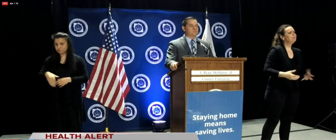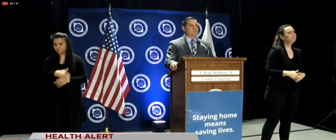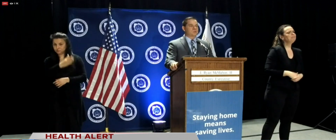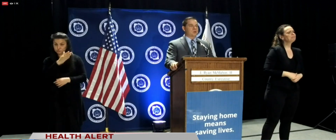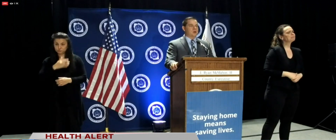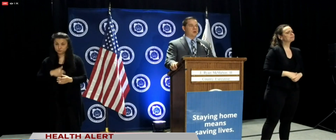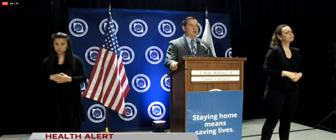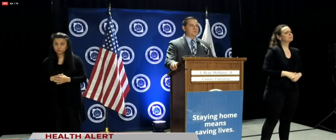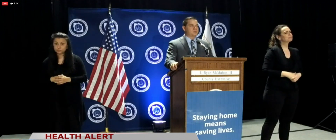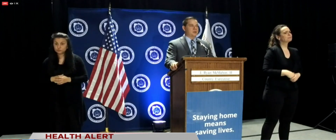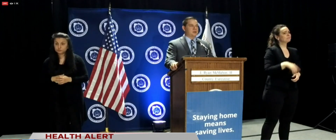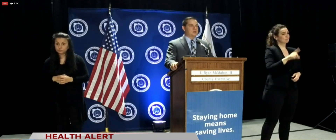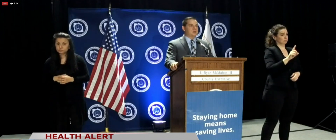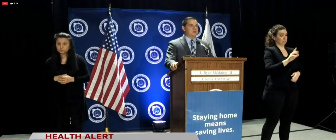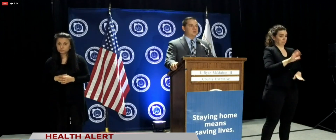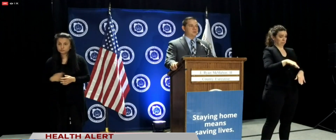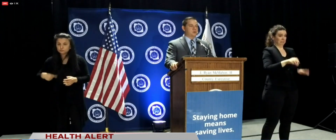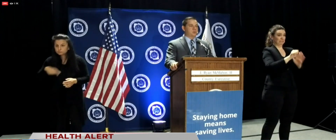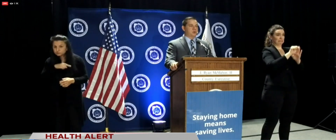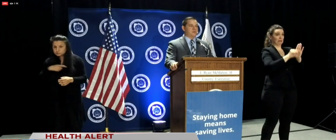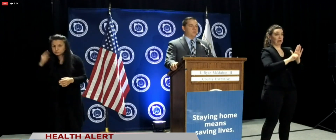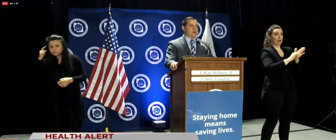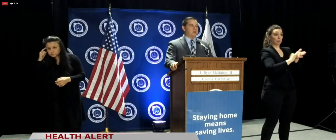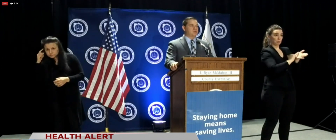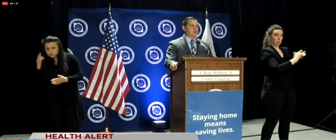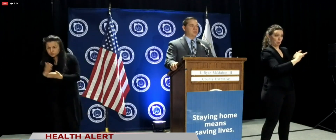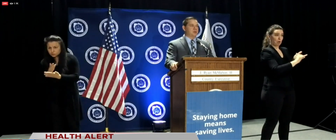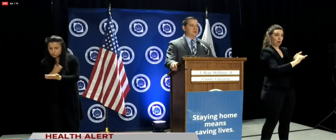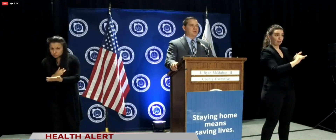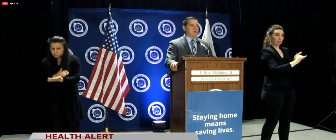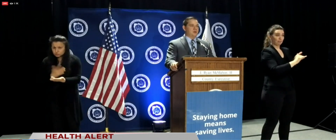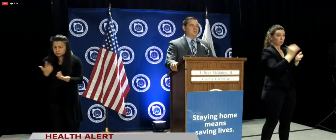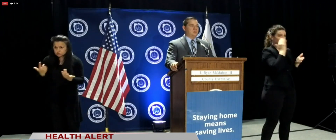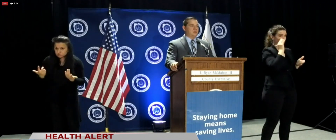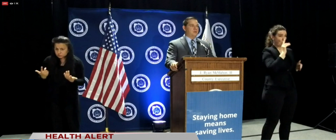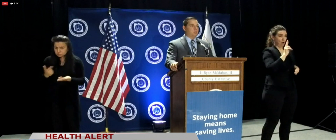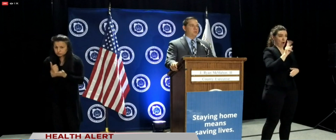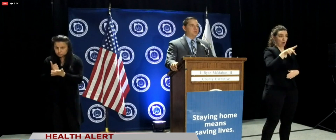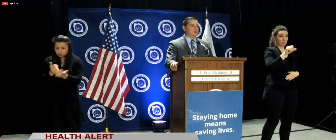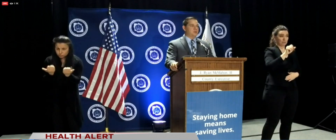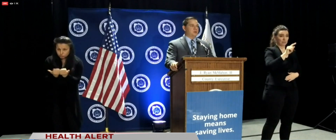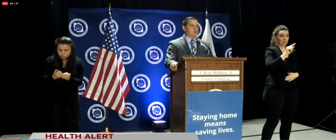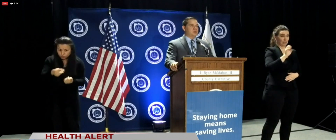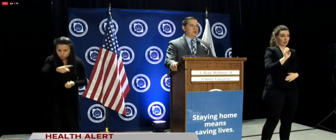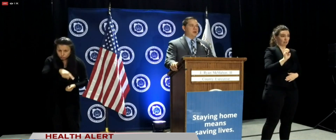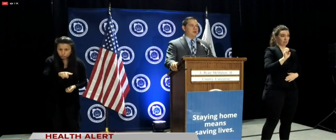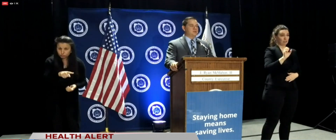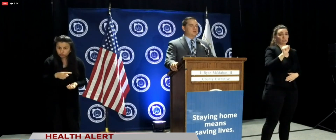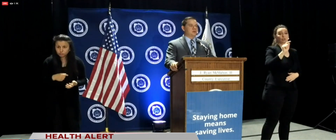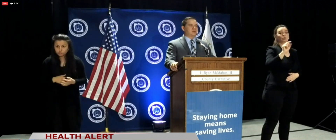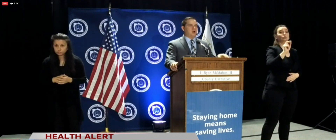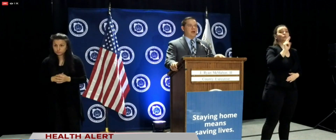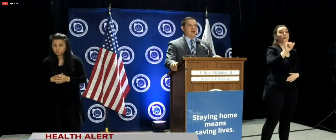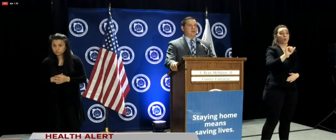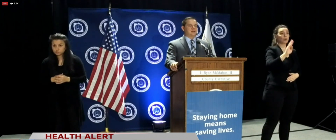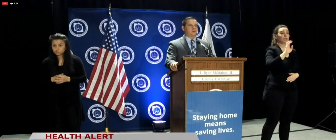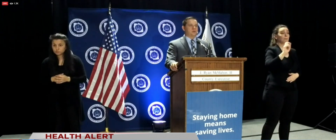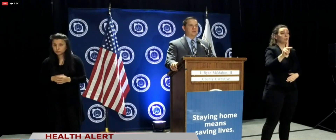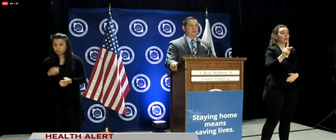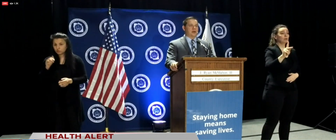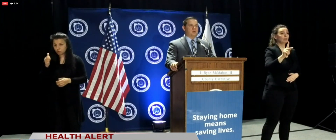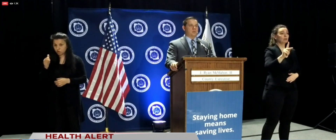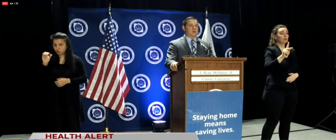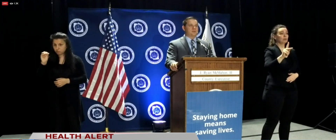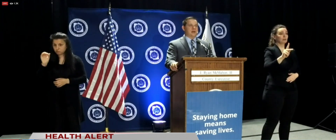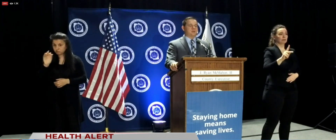help? Upstate and Stony Brook have a proud history of helping each other. And certainly Long Island, when